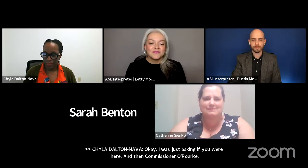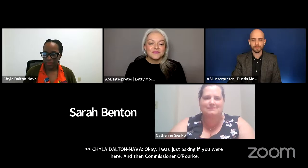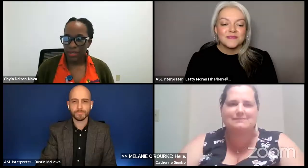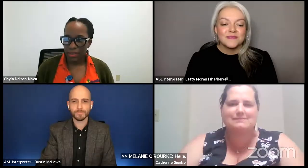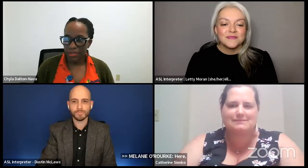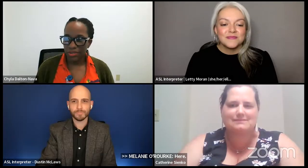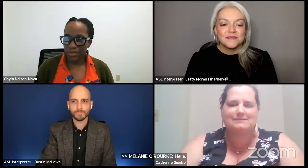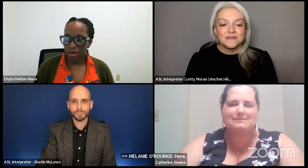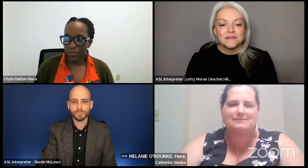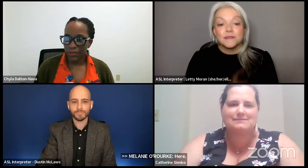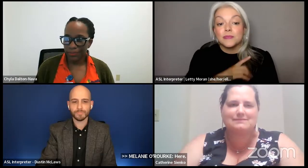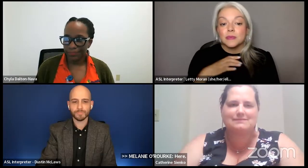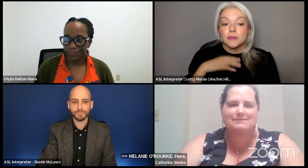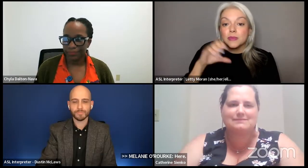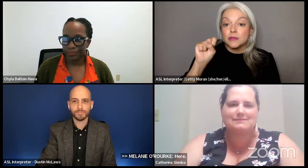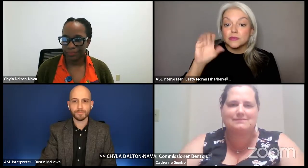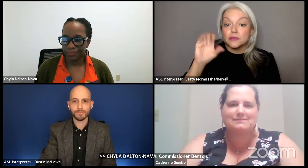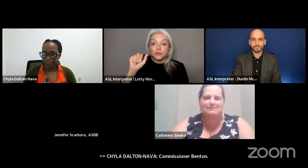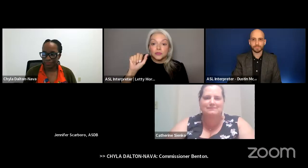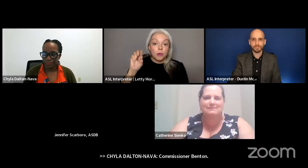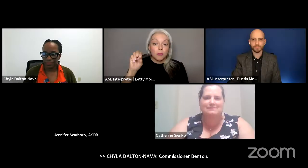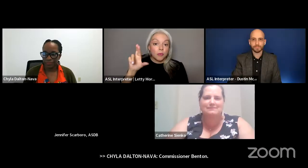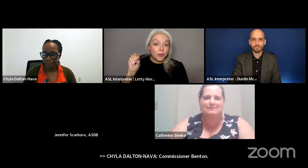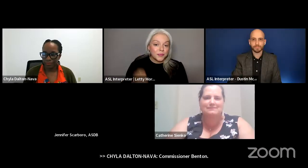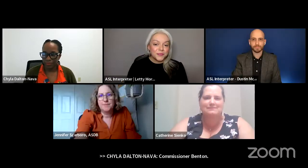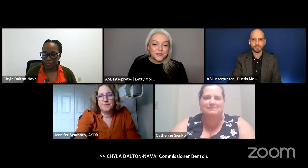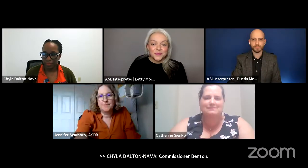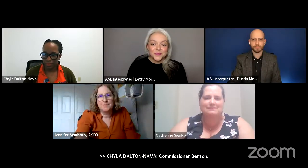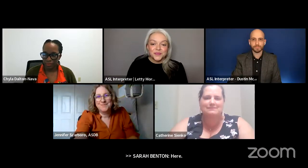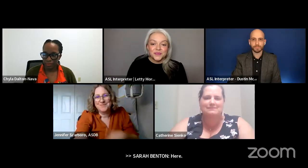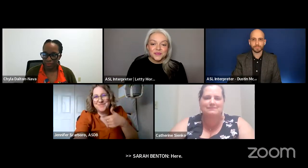Here. Commissioner Scarborough,